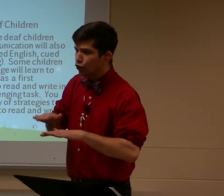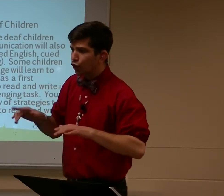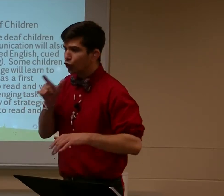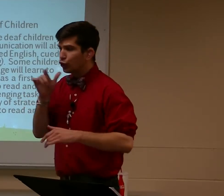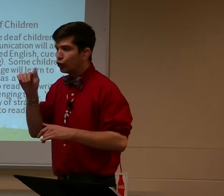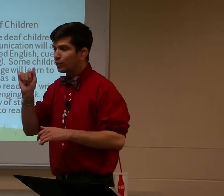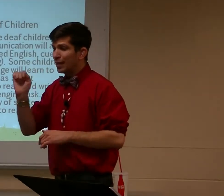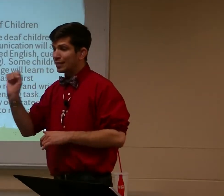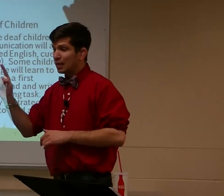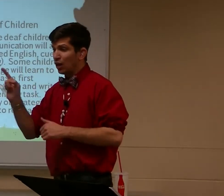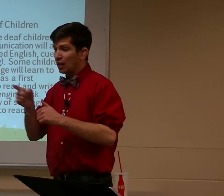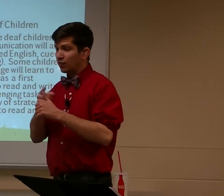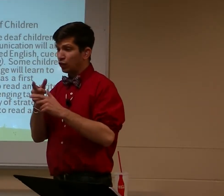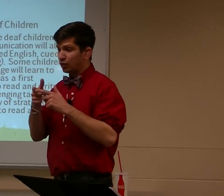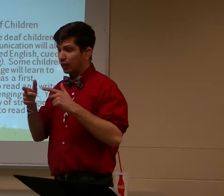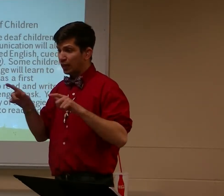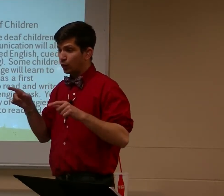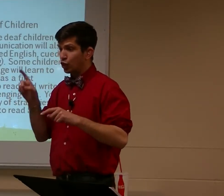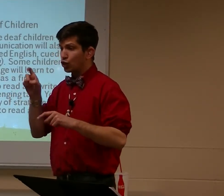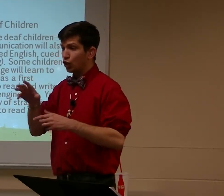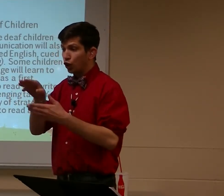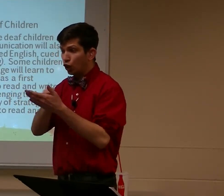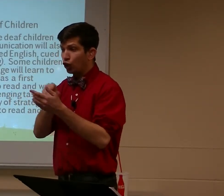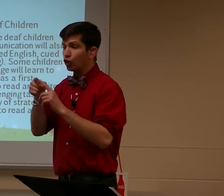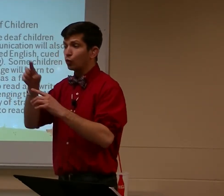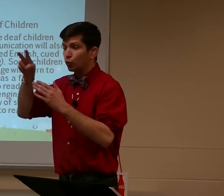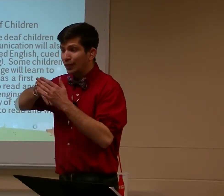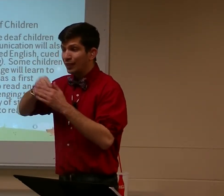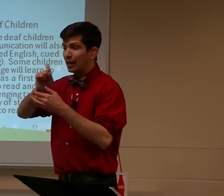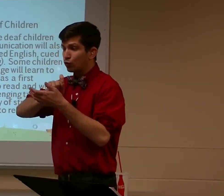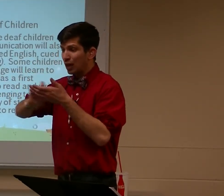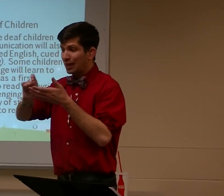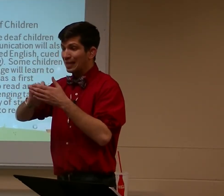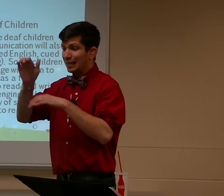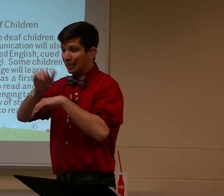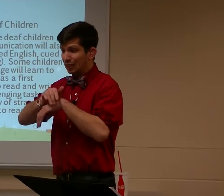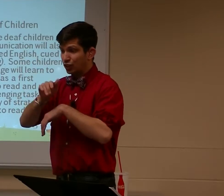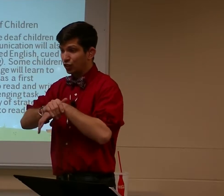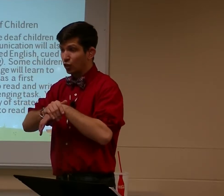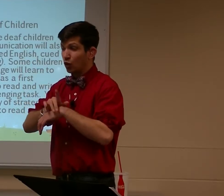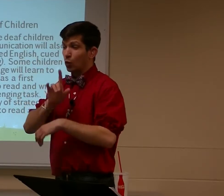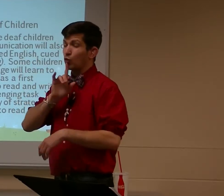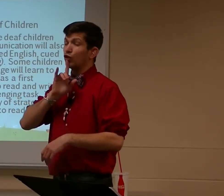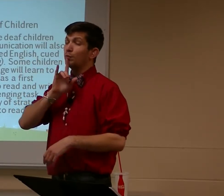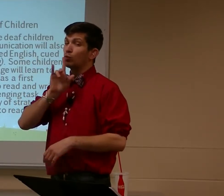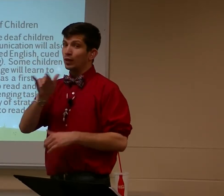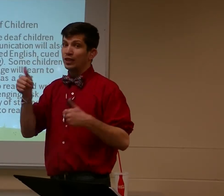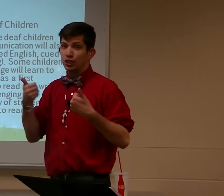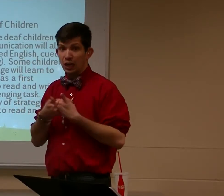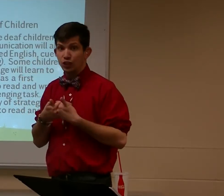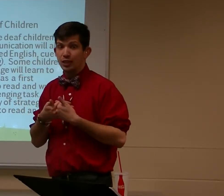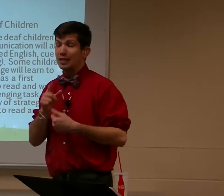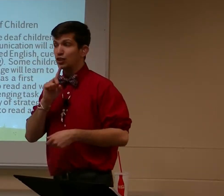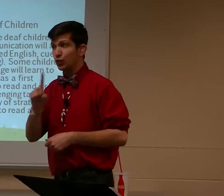Children who use ASL as first language should learn to read and write in English. It's really challenging, and it's true.